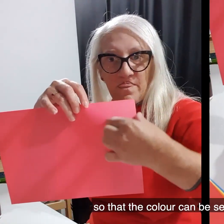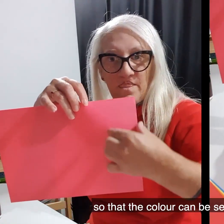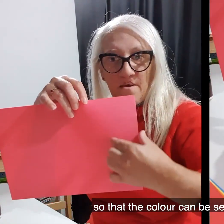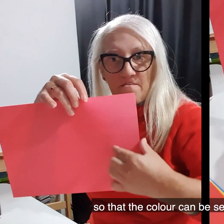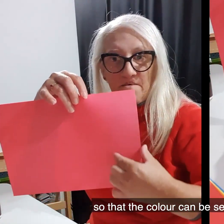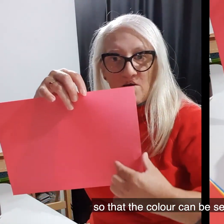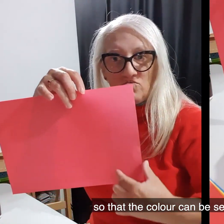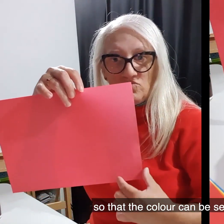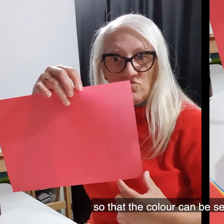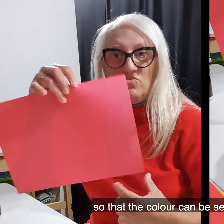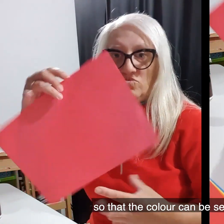About this much.